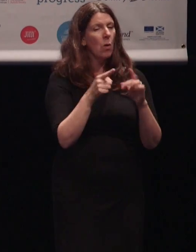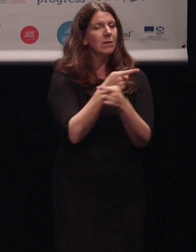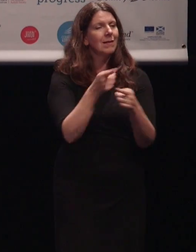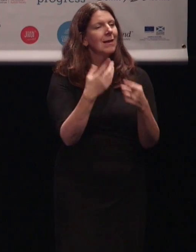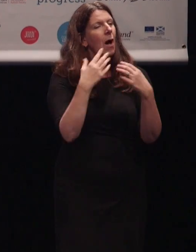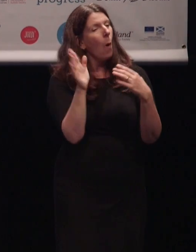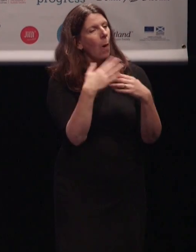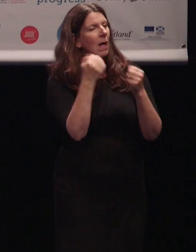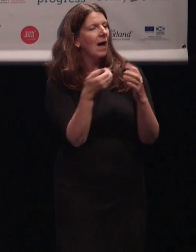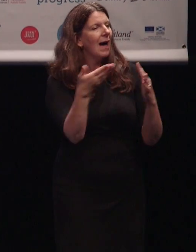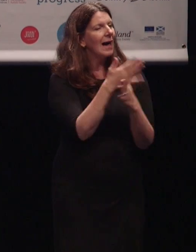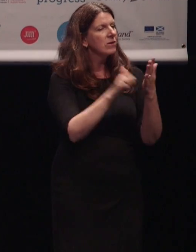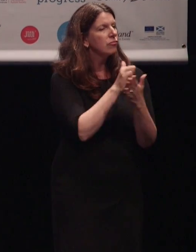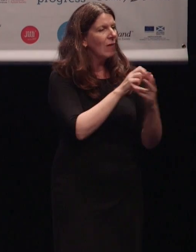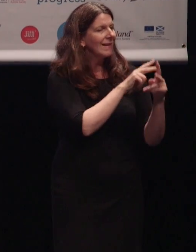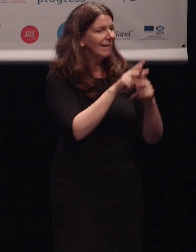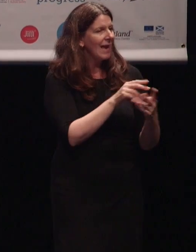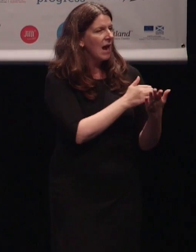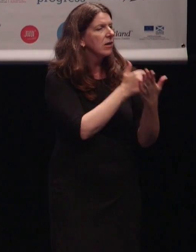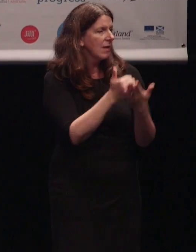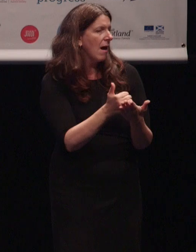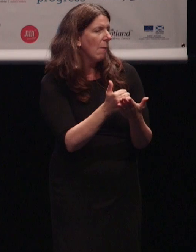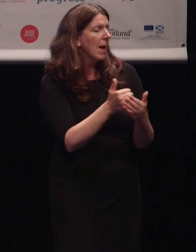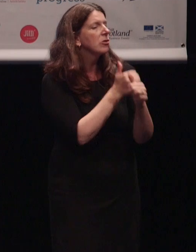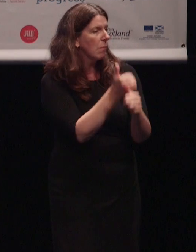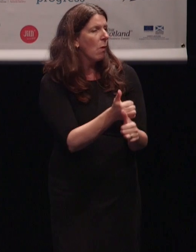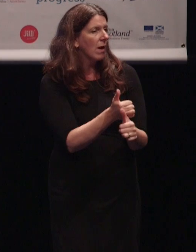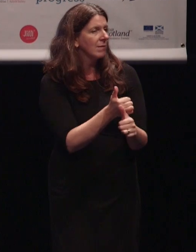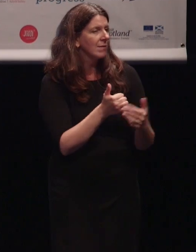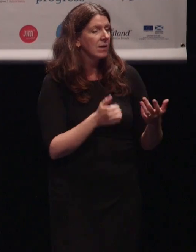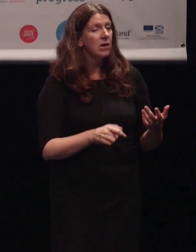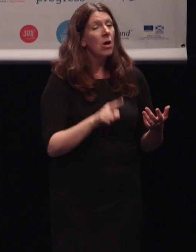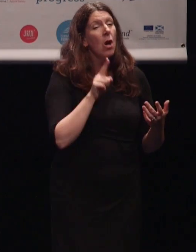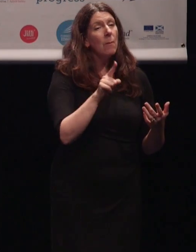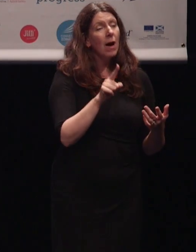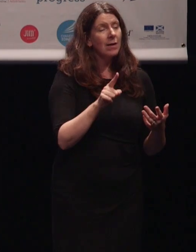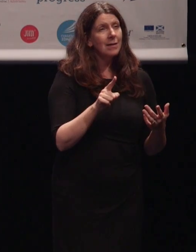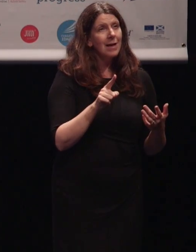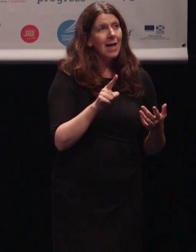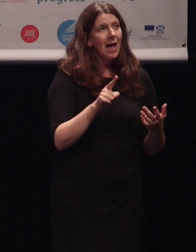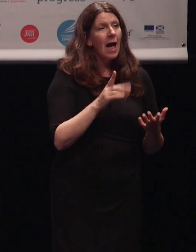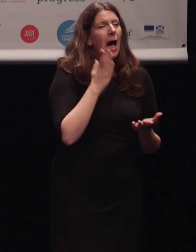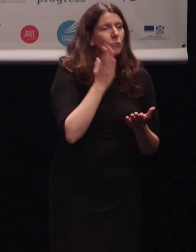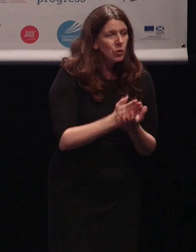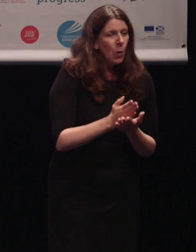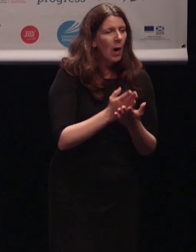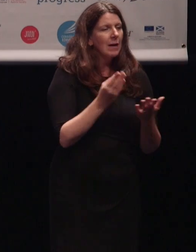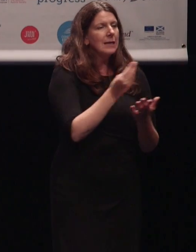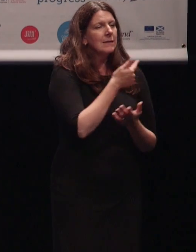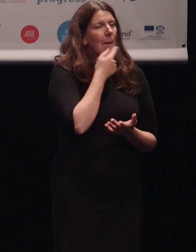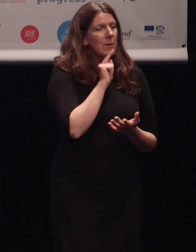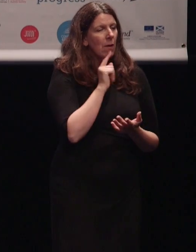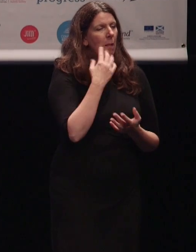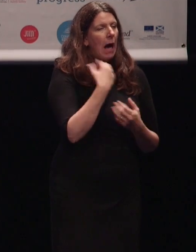I'm also absolutely want to be clear with that, sure that there are people with autism who don't have PANDAS, so I don't think